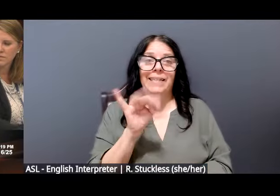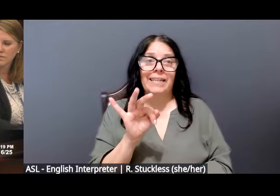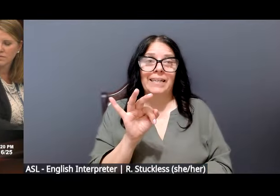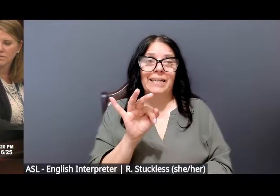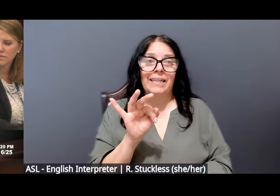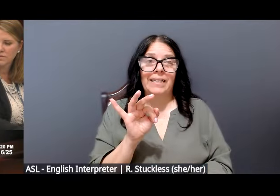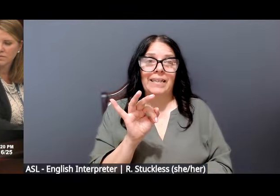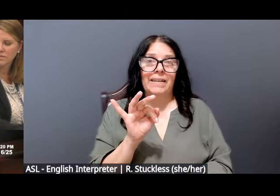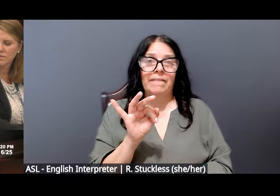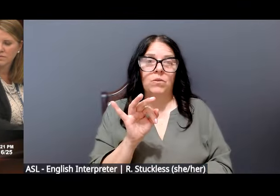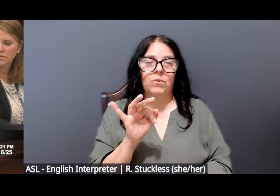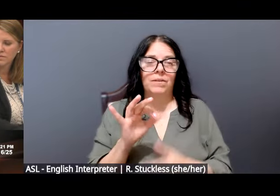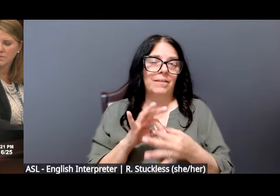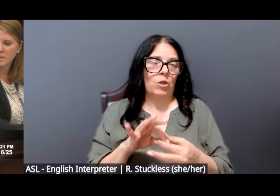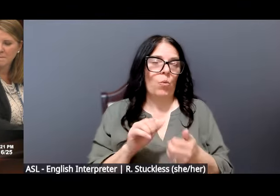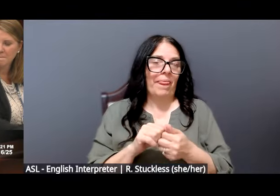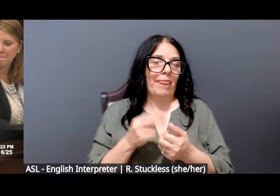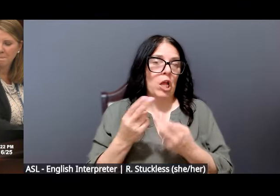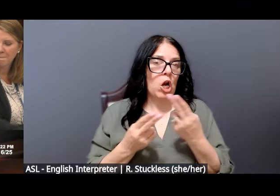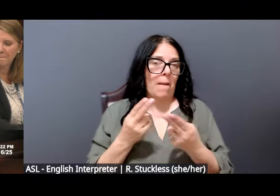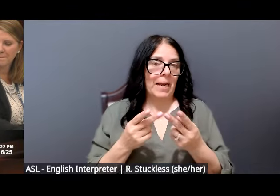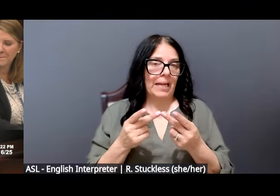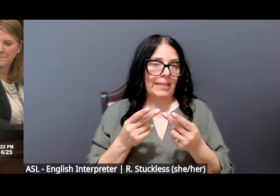petitions, when we were in